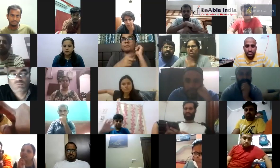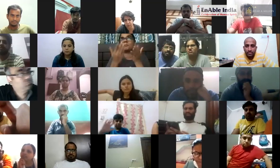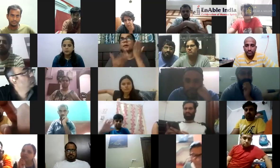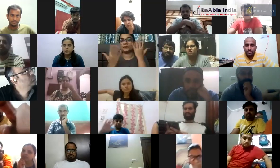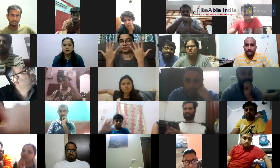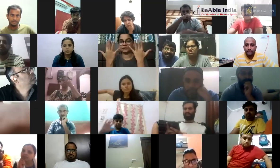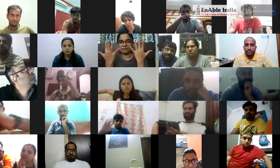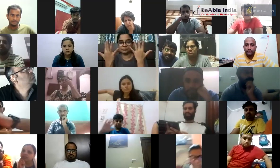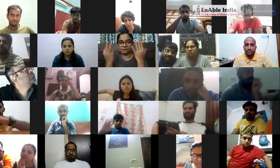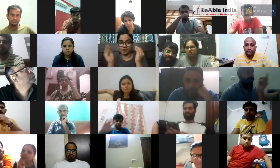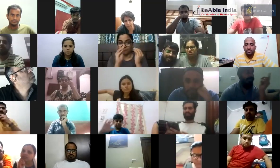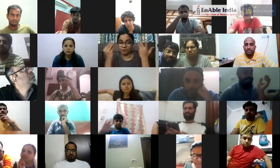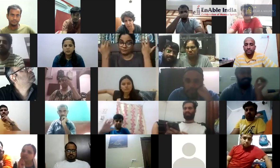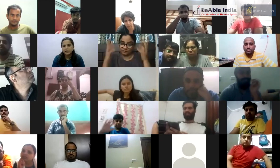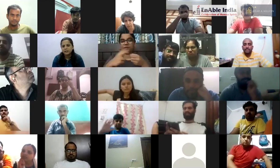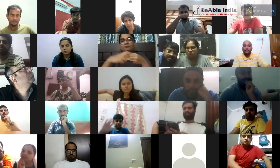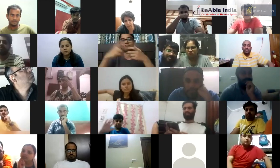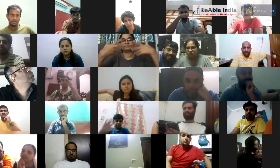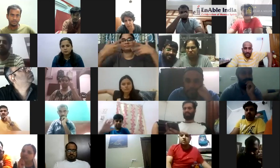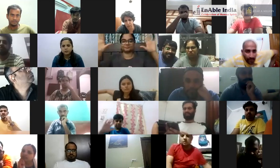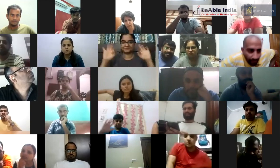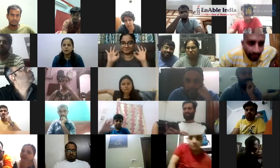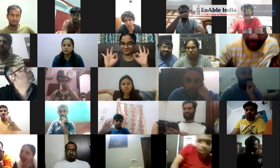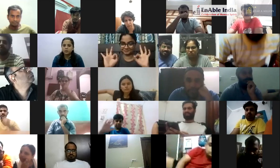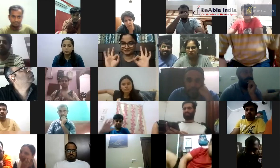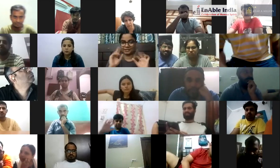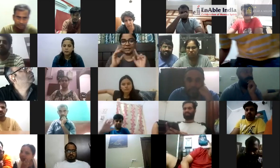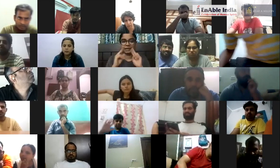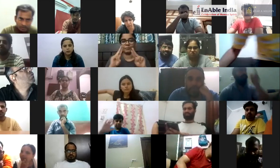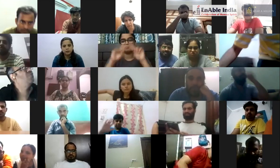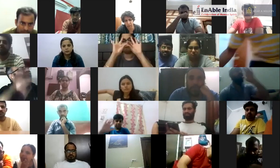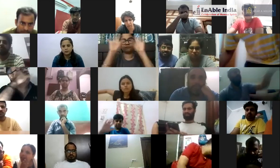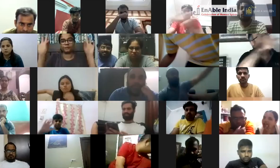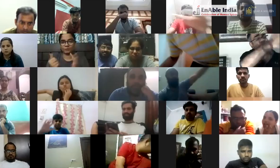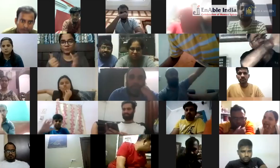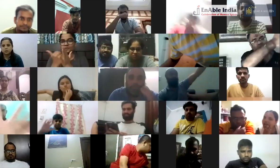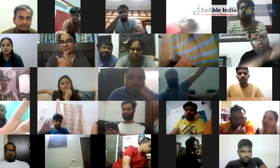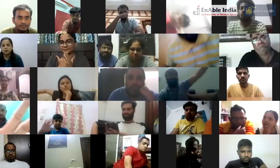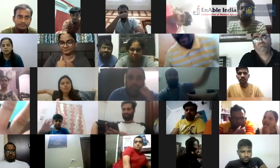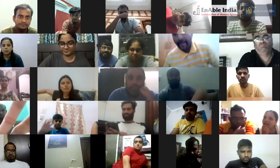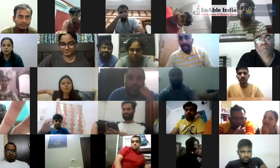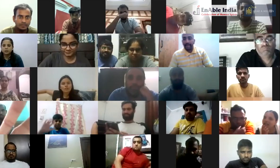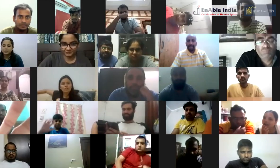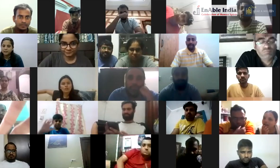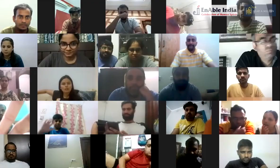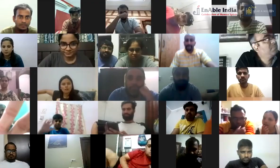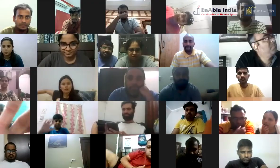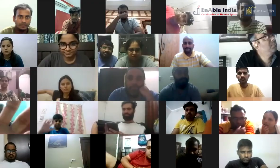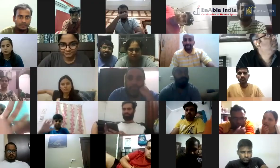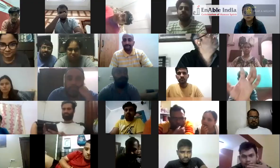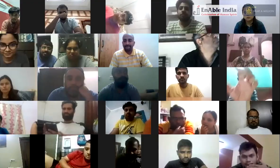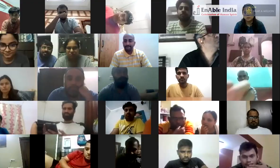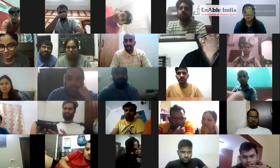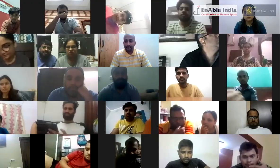Okay, when people are done, maybe it will take 10 minutes. When you are done with the form, then you can leave the session. Important, please help us